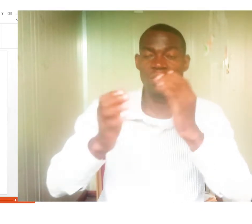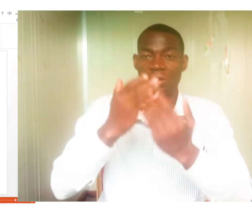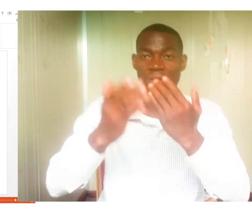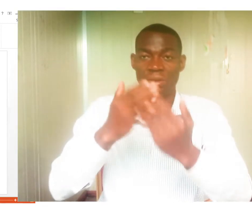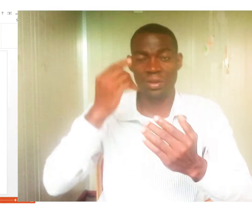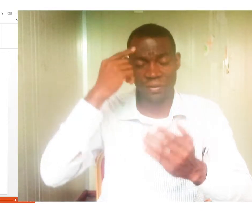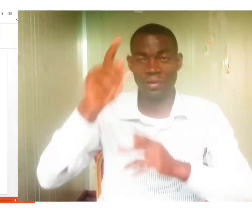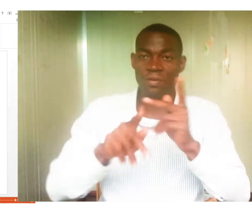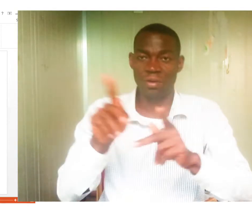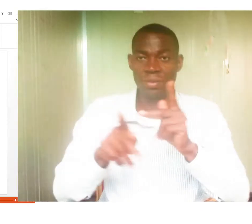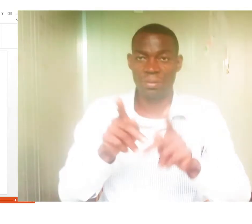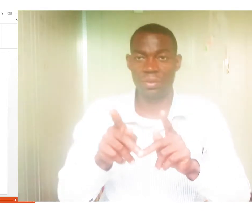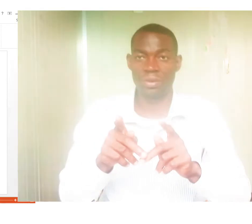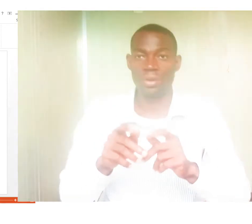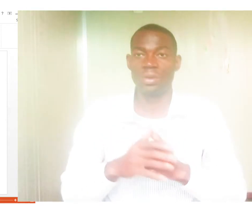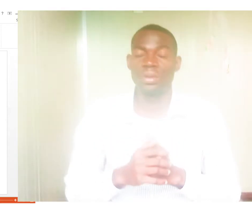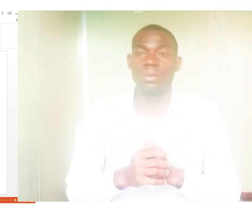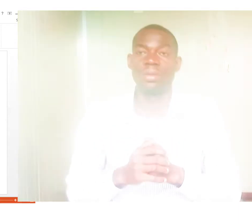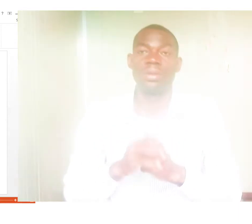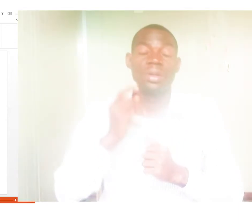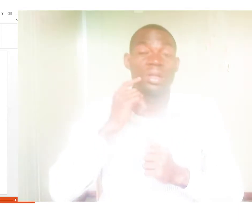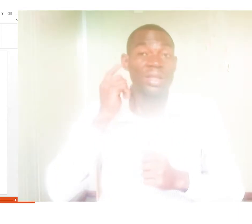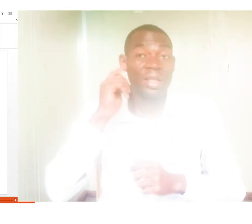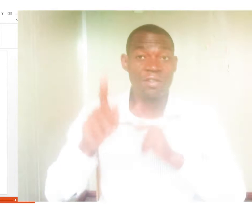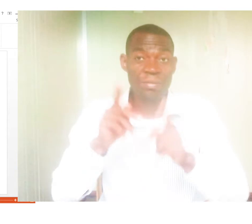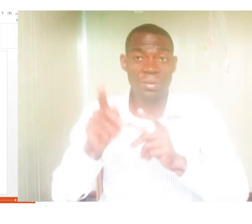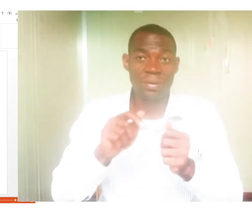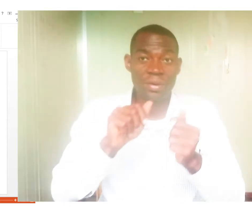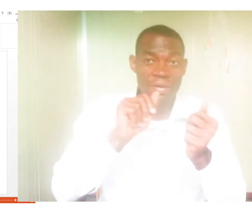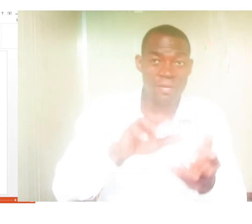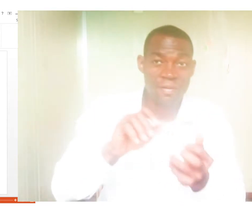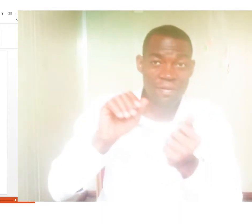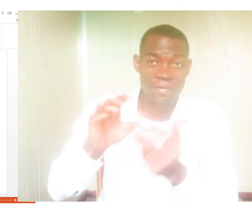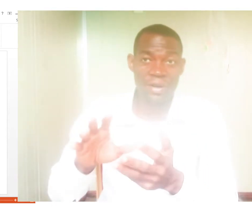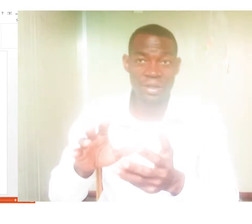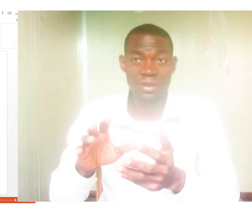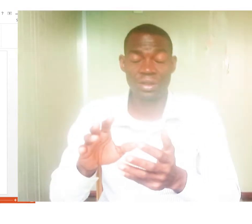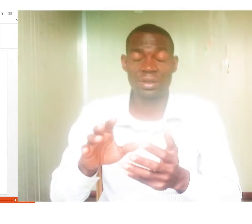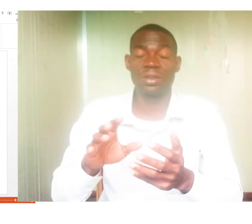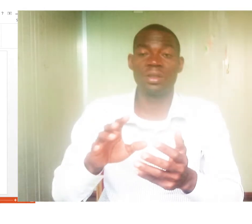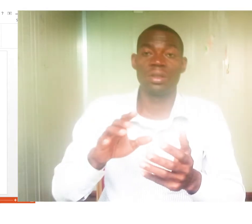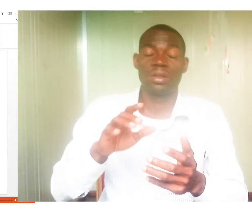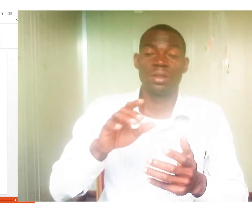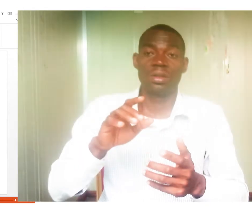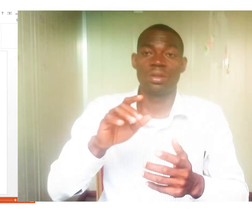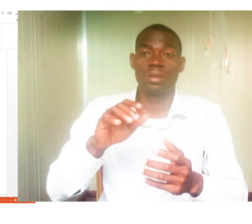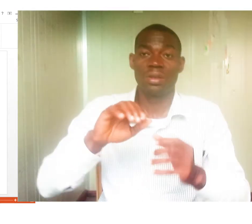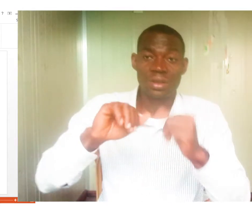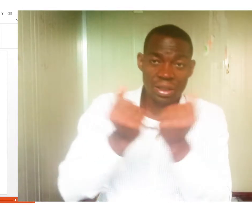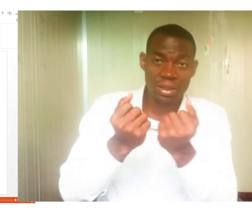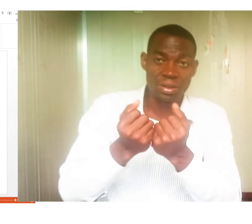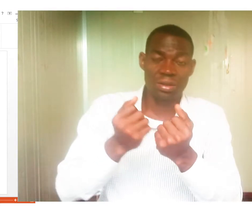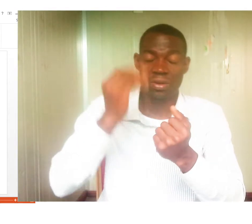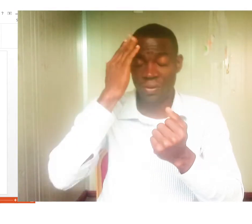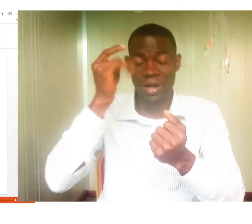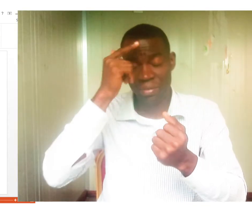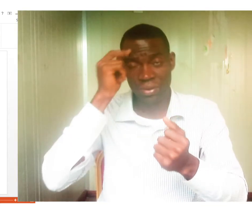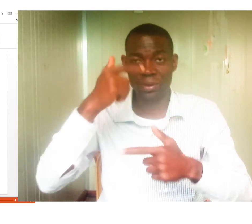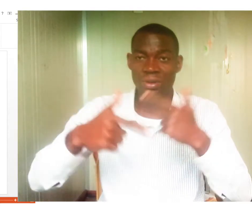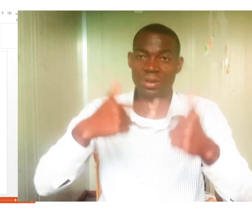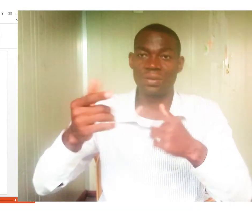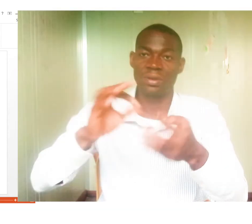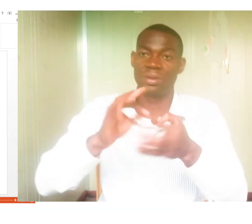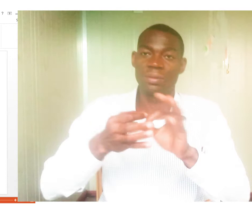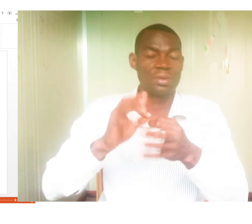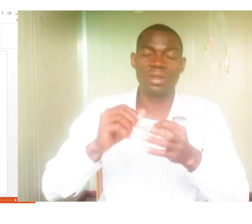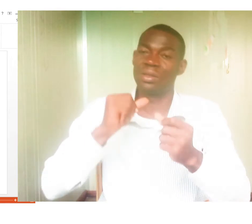Malawi face challenges in accessing social services due to shortage of sign language interpreters. 5